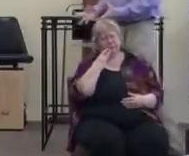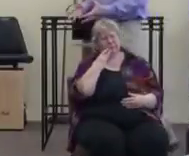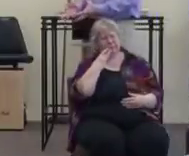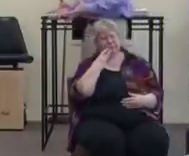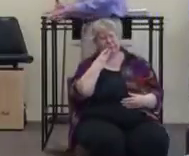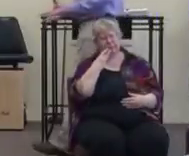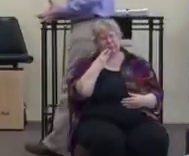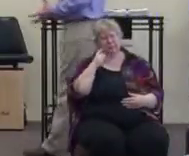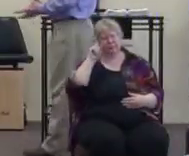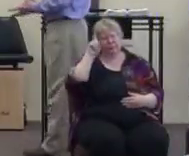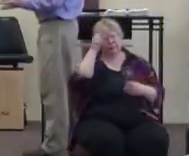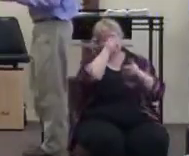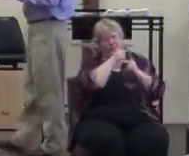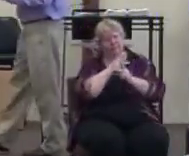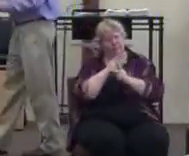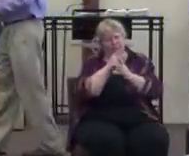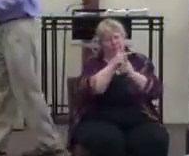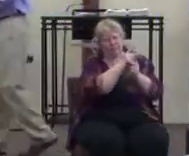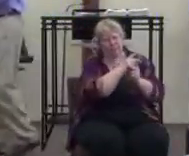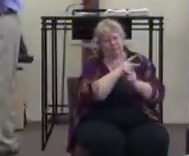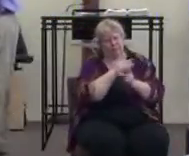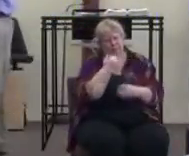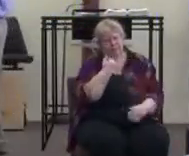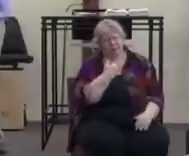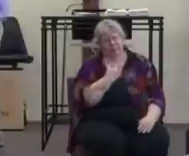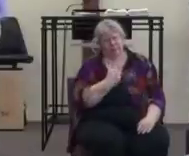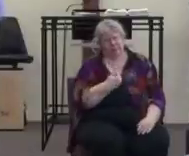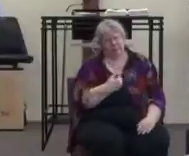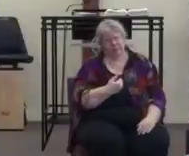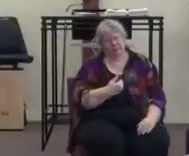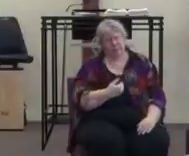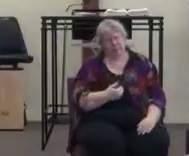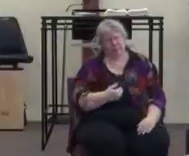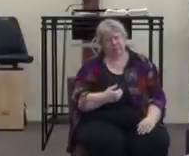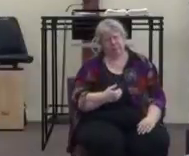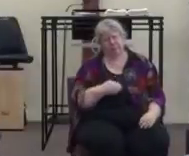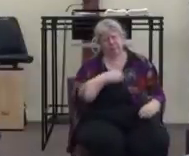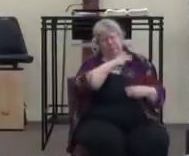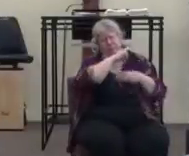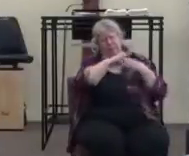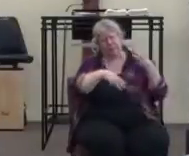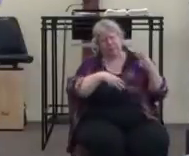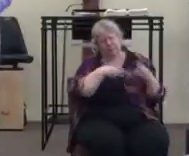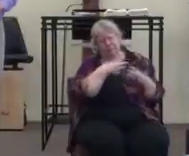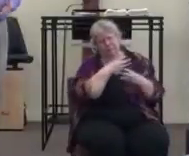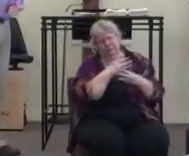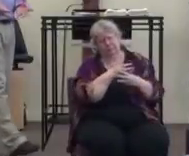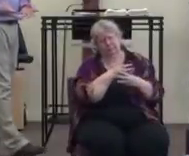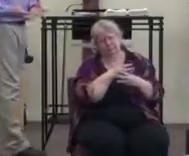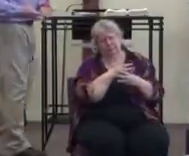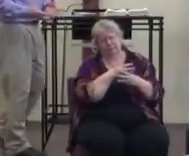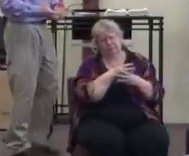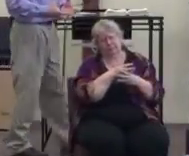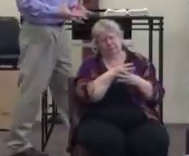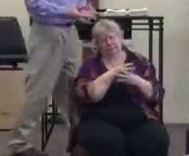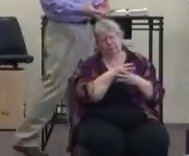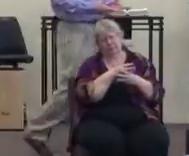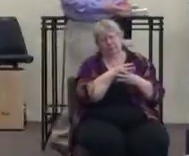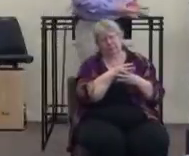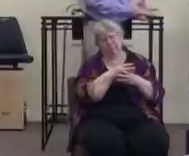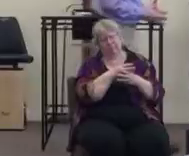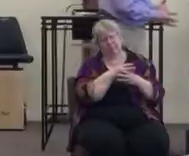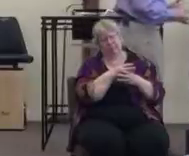He takes care of me. We need to follow him. He takes care of me if we trust in him.